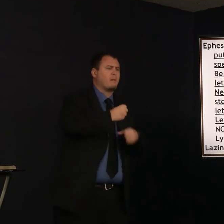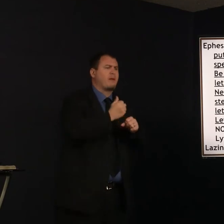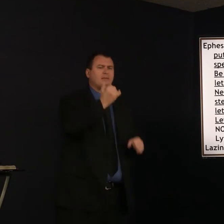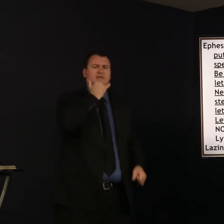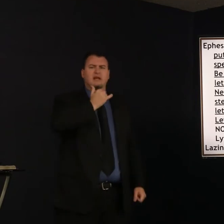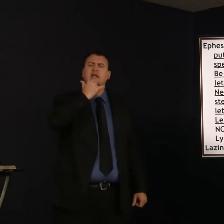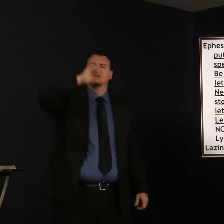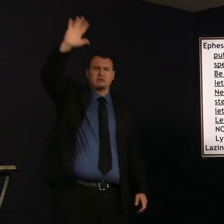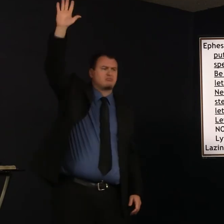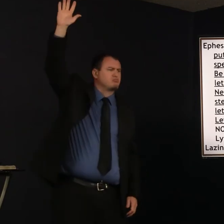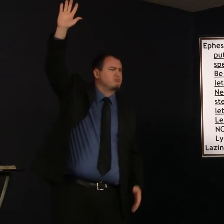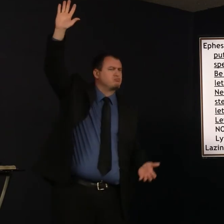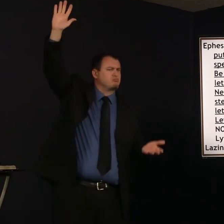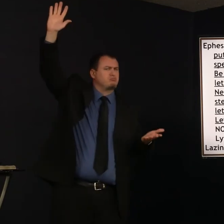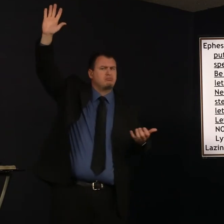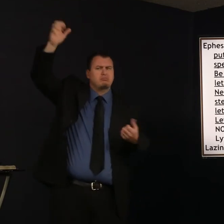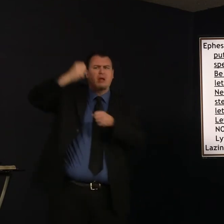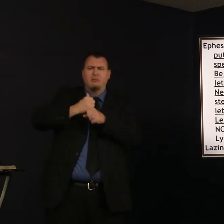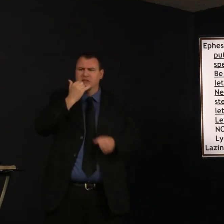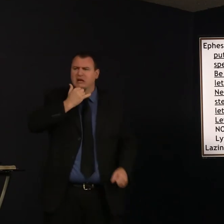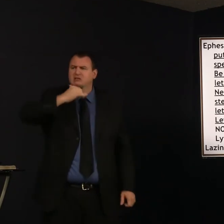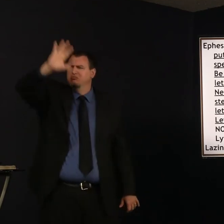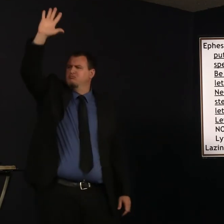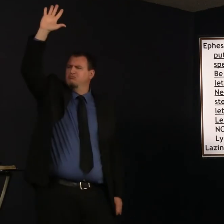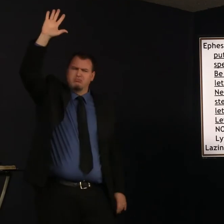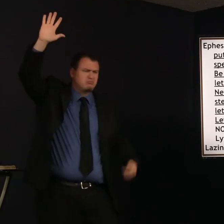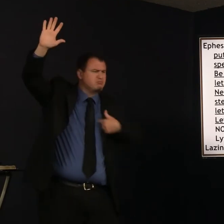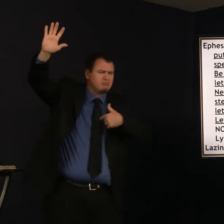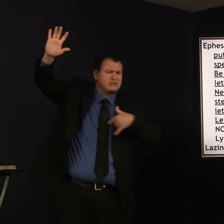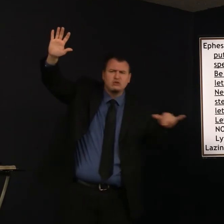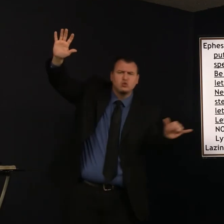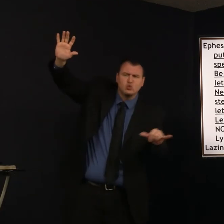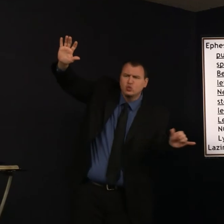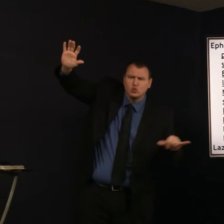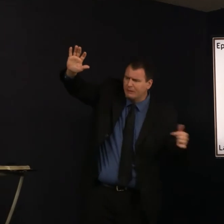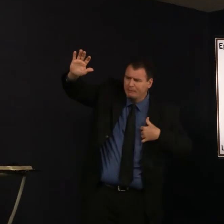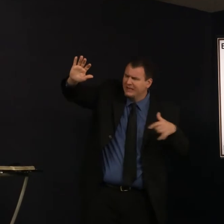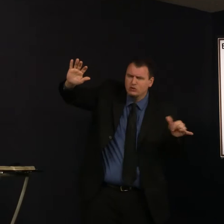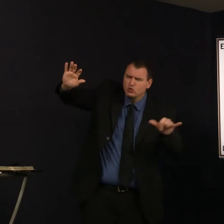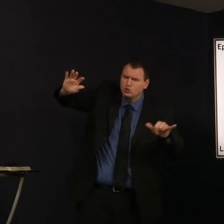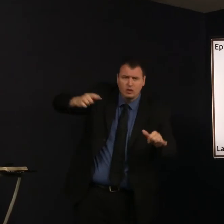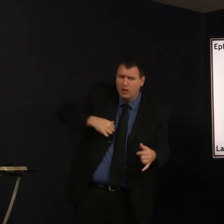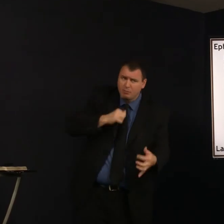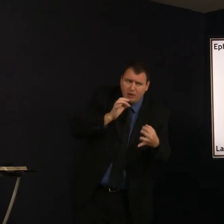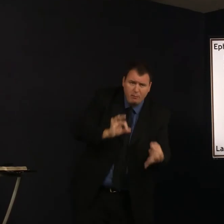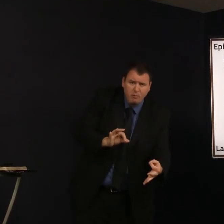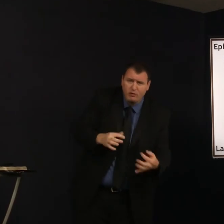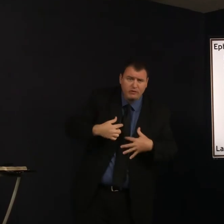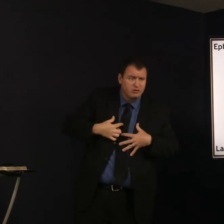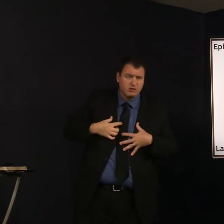And how many of you make mistakes, right? Everybody makes mistakes. I do too. I'm not